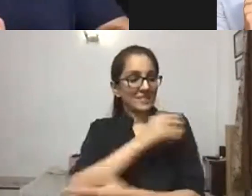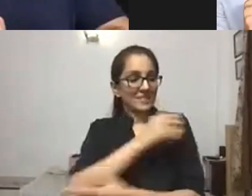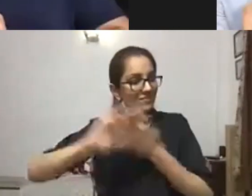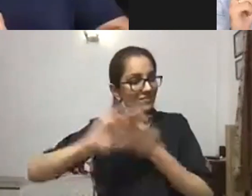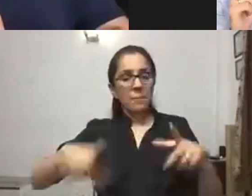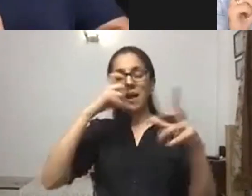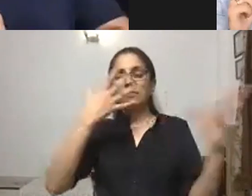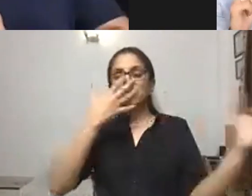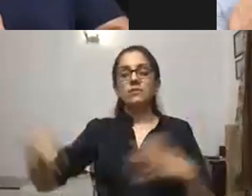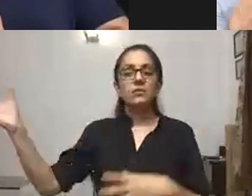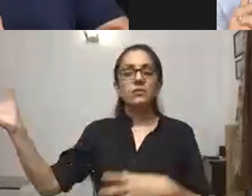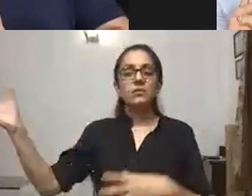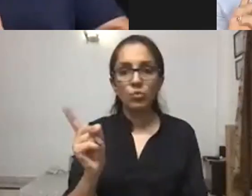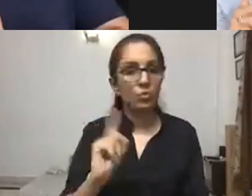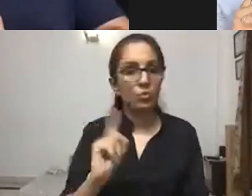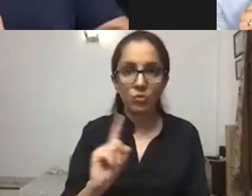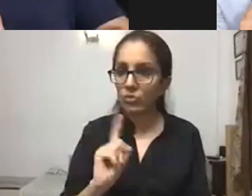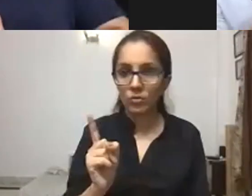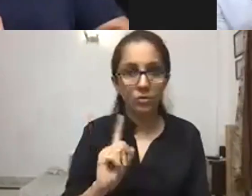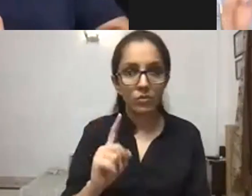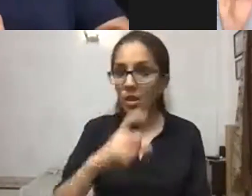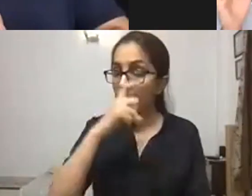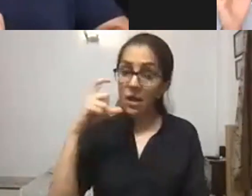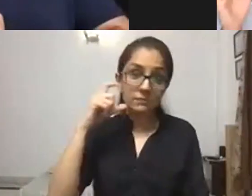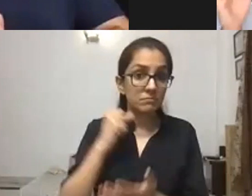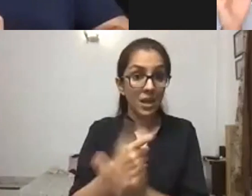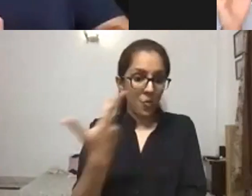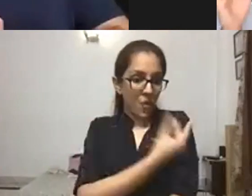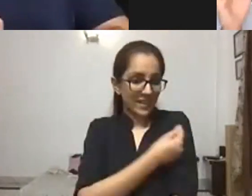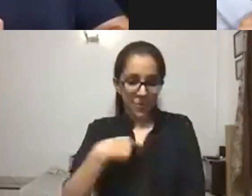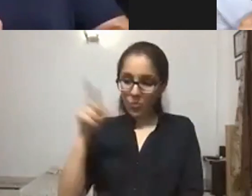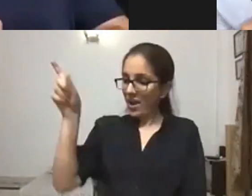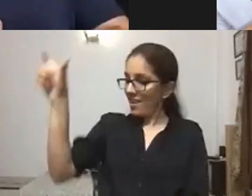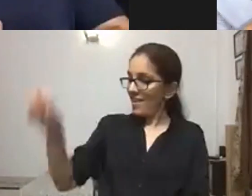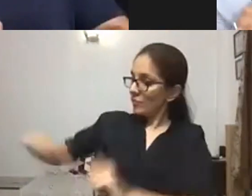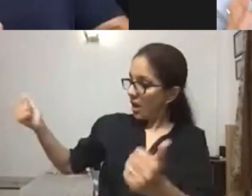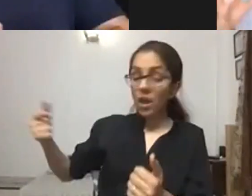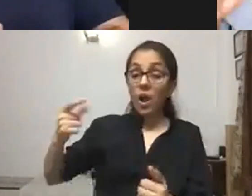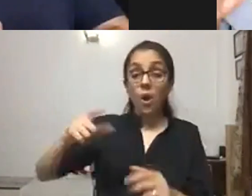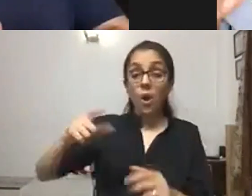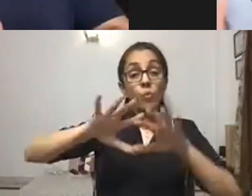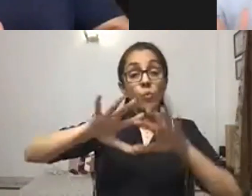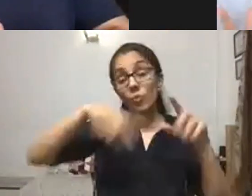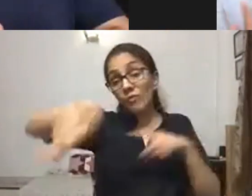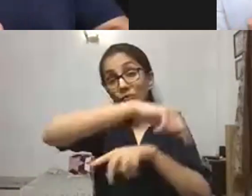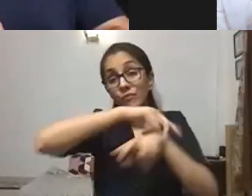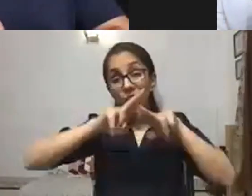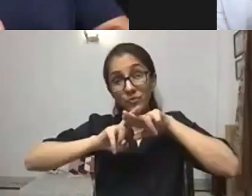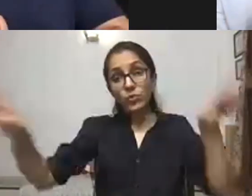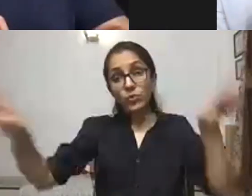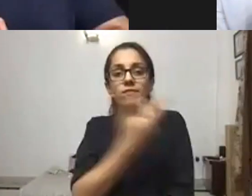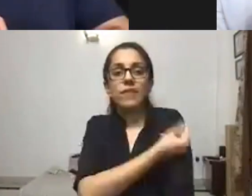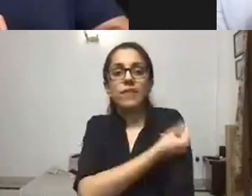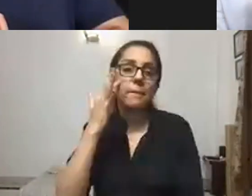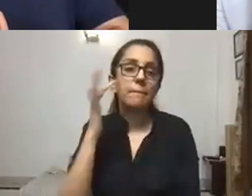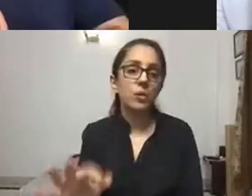the mask. It is not about the vaccination of one person. It is about the vaccination of a lot of people